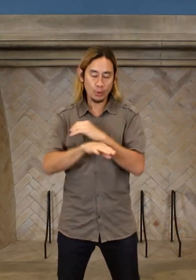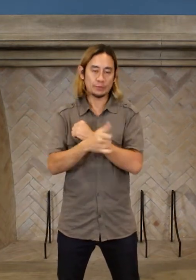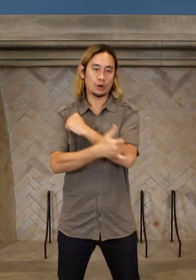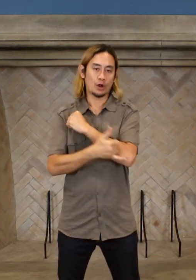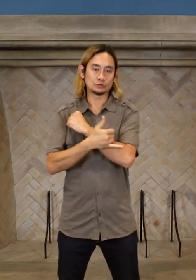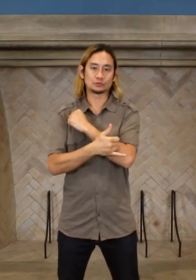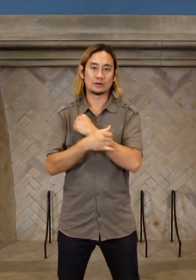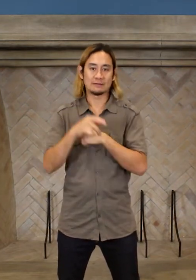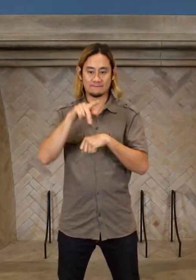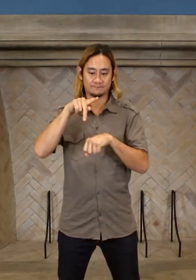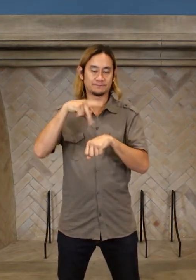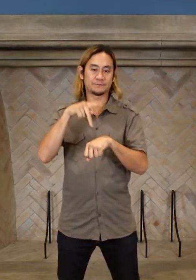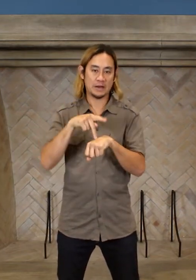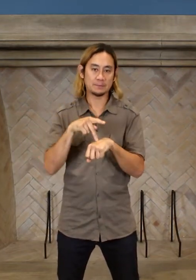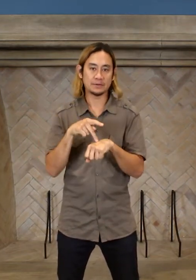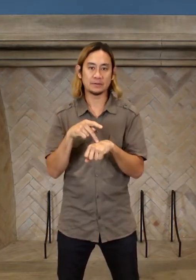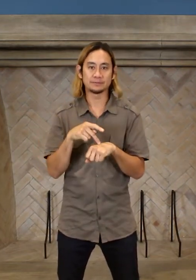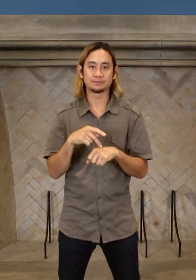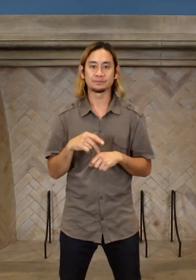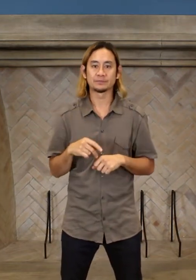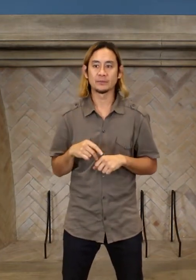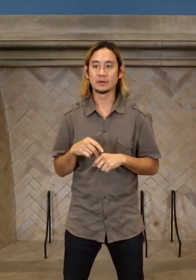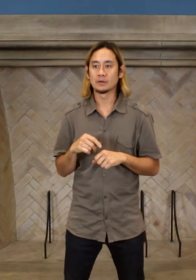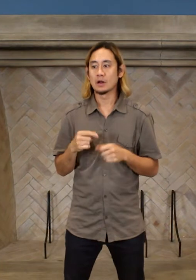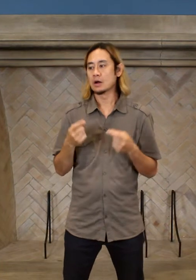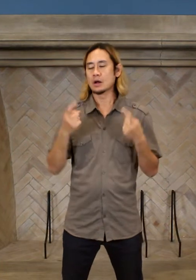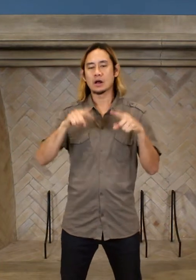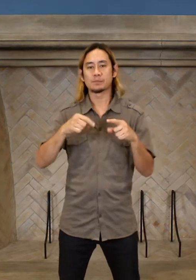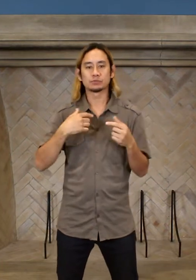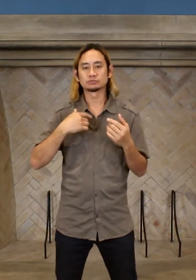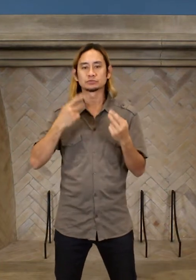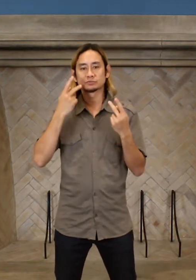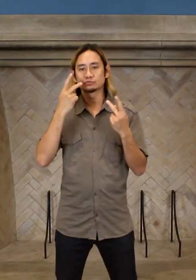I decided to go and visit my home country, the Philippines.